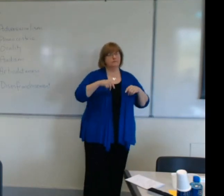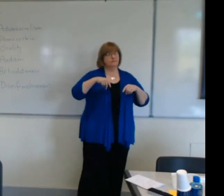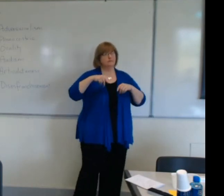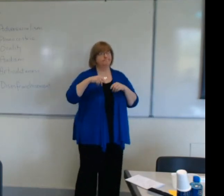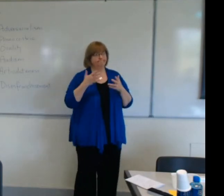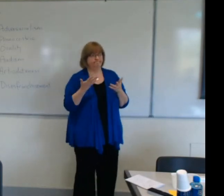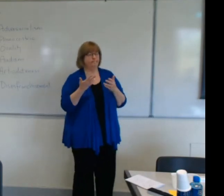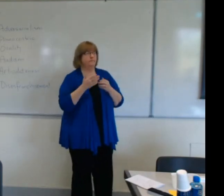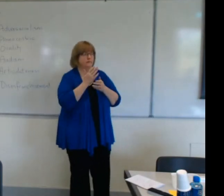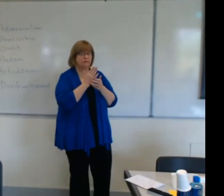situation.